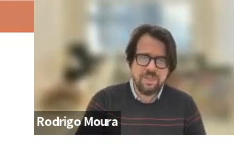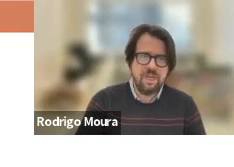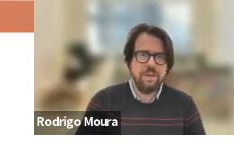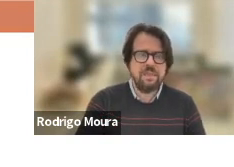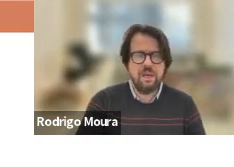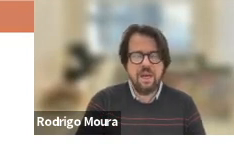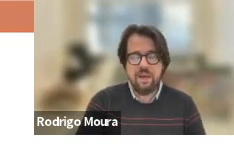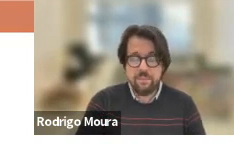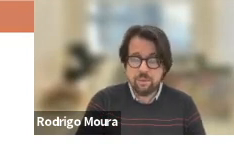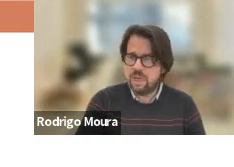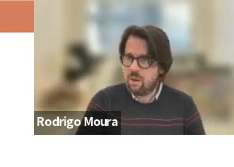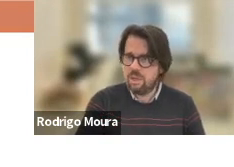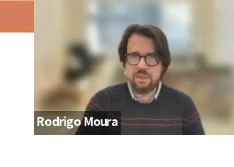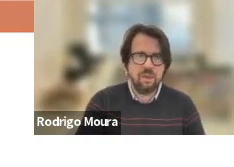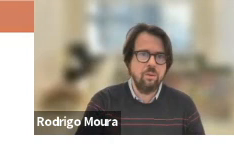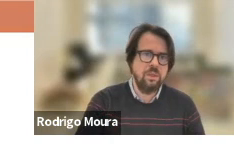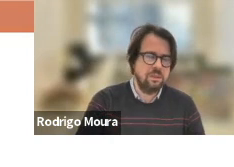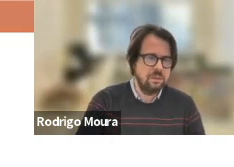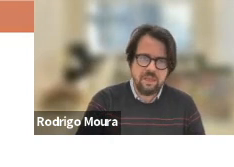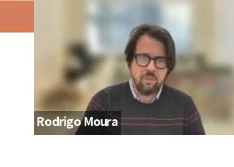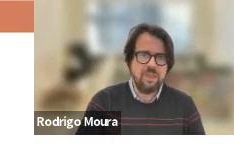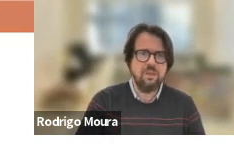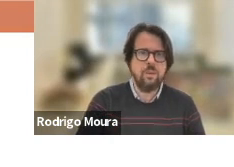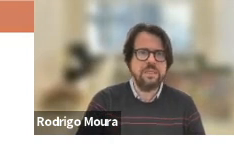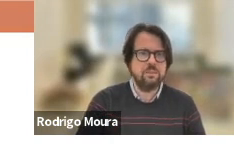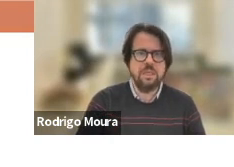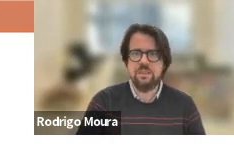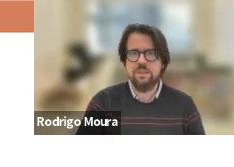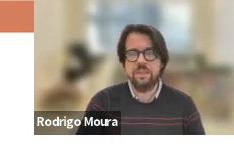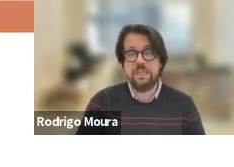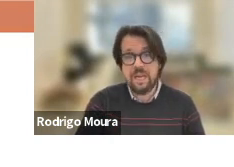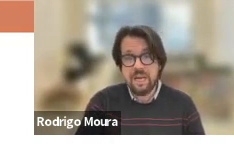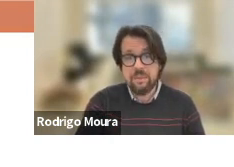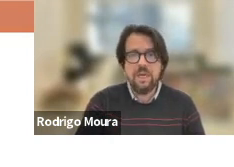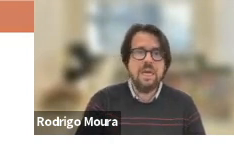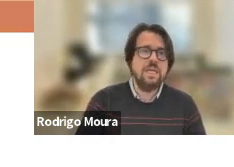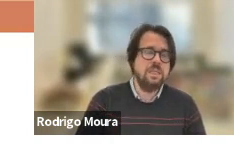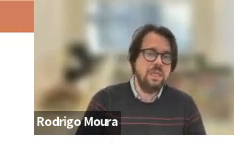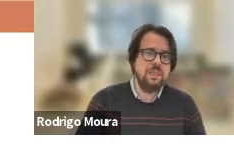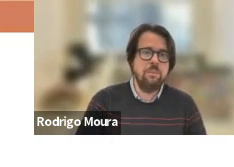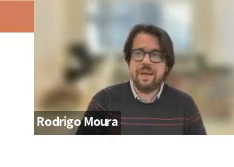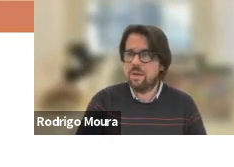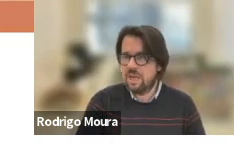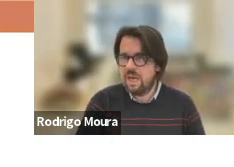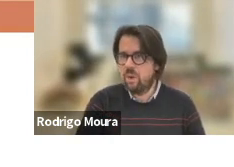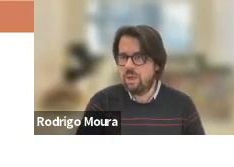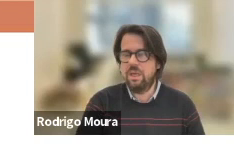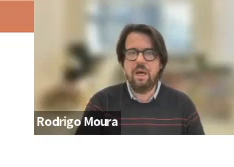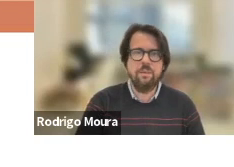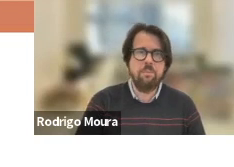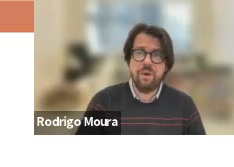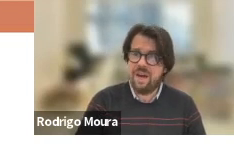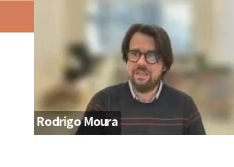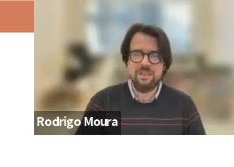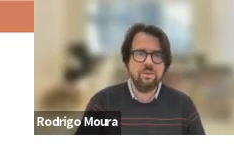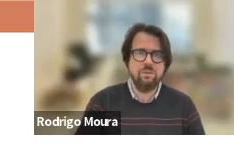another Brazilian painter, Milton da Costa, they were in a romantic relationship at the time. And da Costa had won